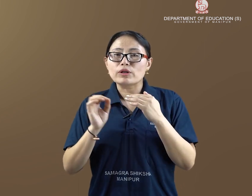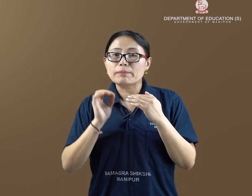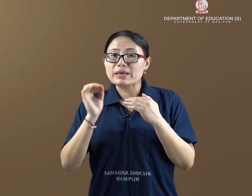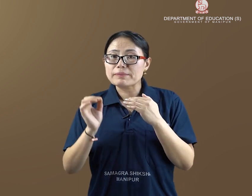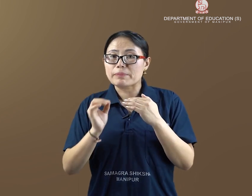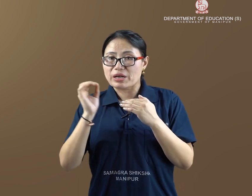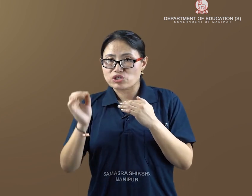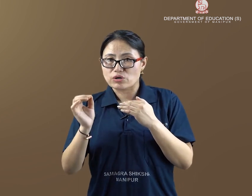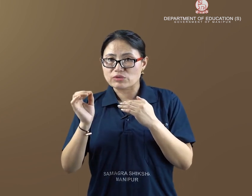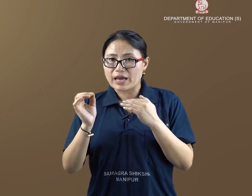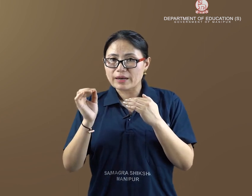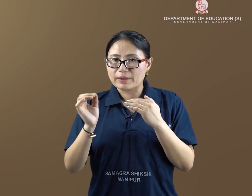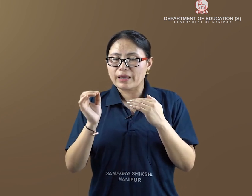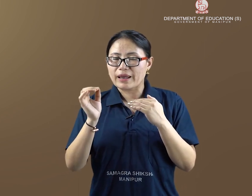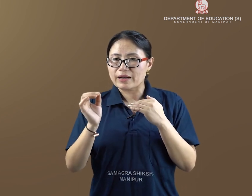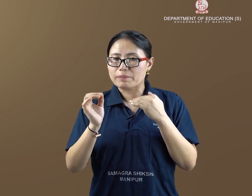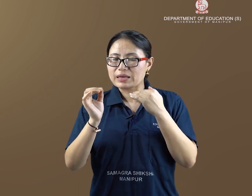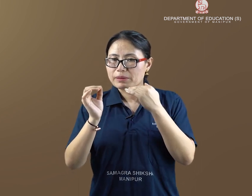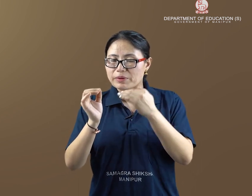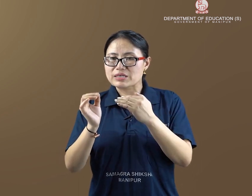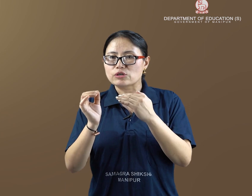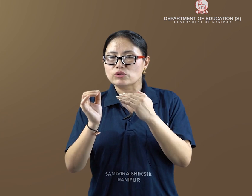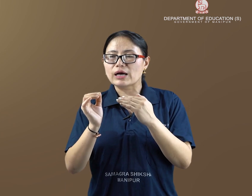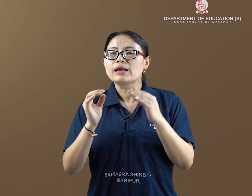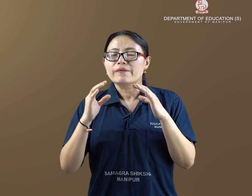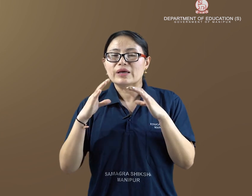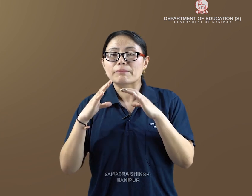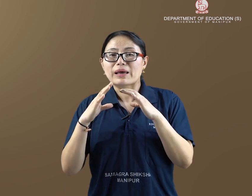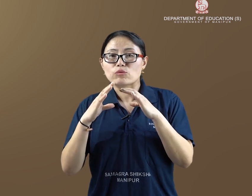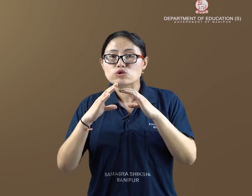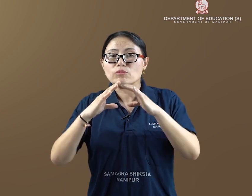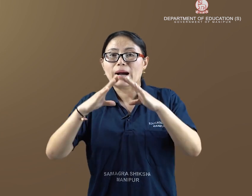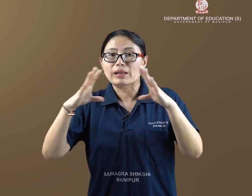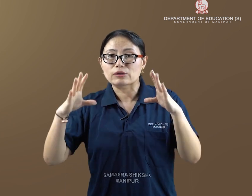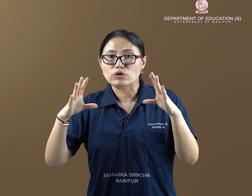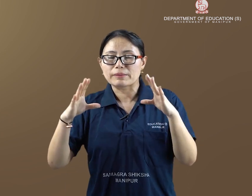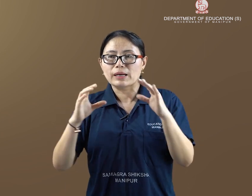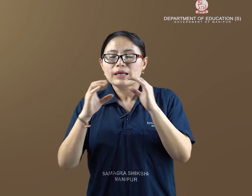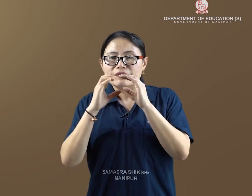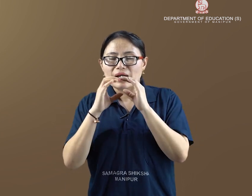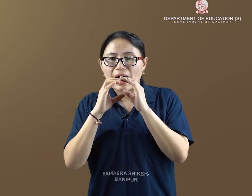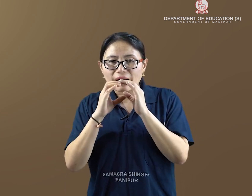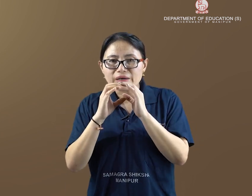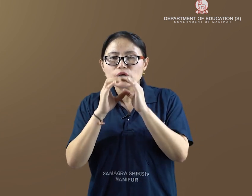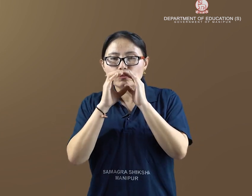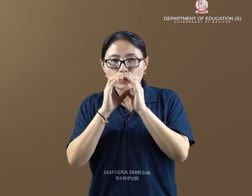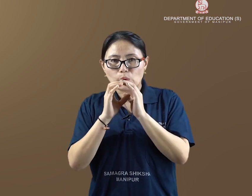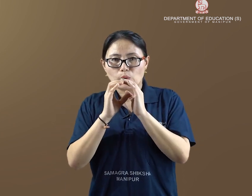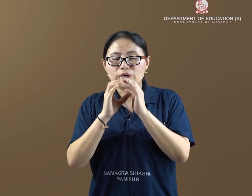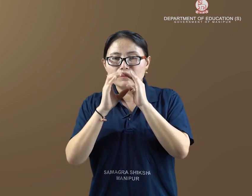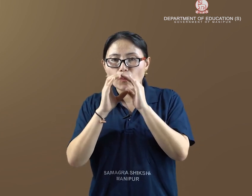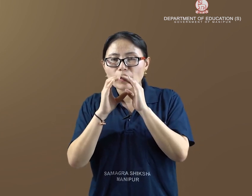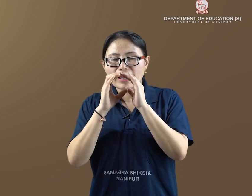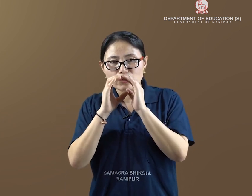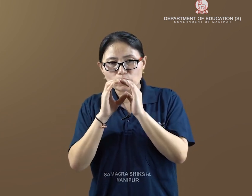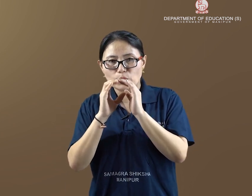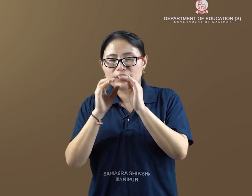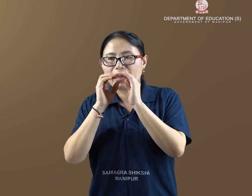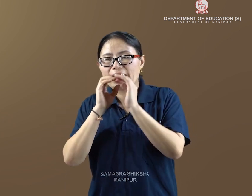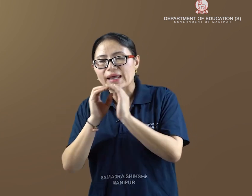da piri ba pressure hobje hari ba air na piri ba pressure du na nangi balloon je sum kam khalak toine ba the harder you blow or the more air you blow nang na hen hen